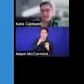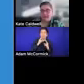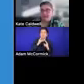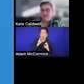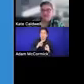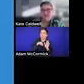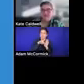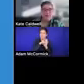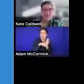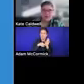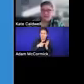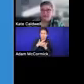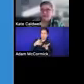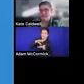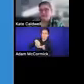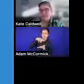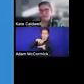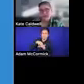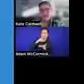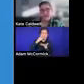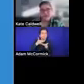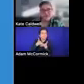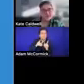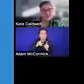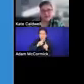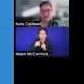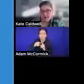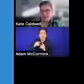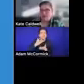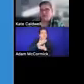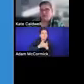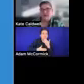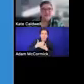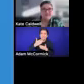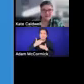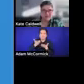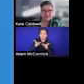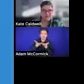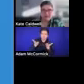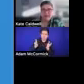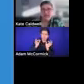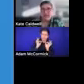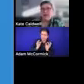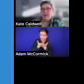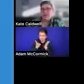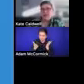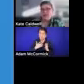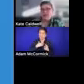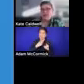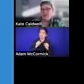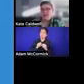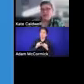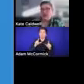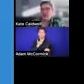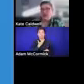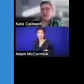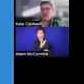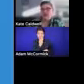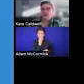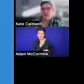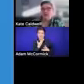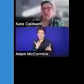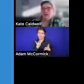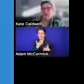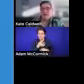blue background to celebrate our center's move to UCLA Law, which we're very excited about. But also, I